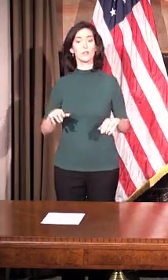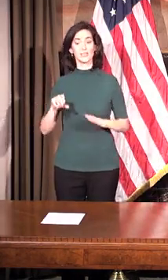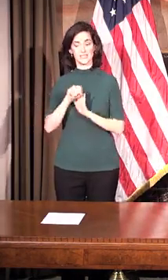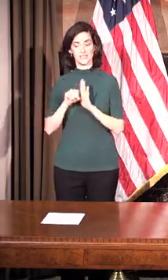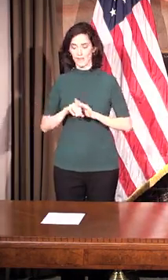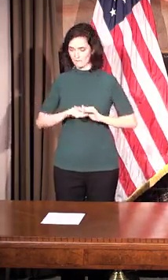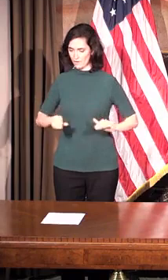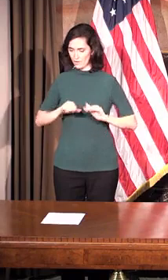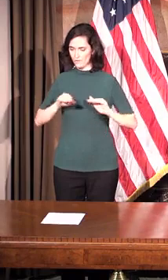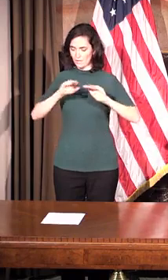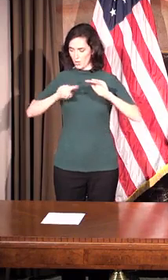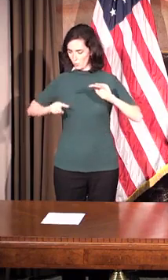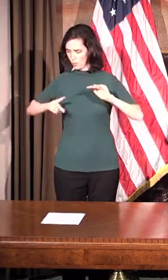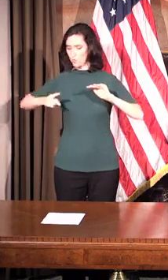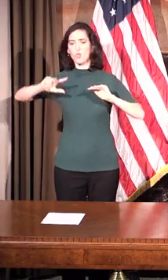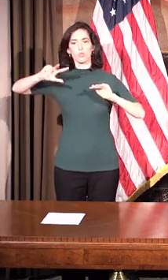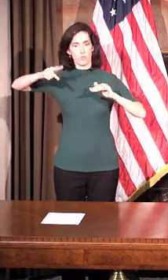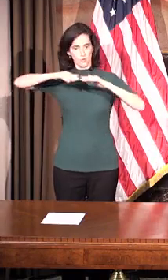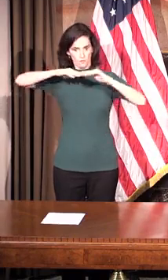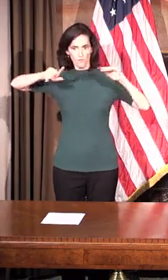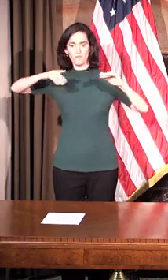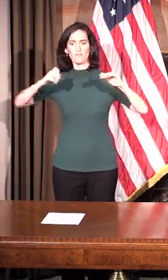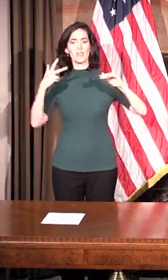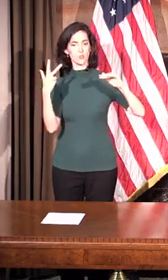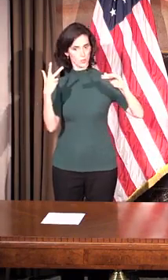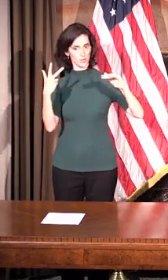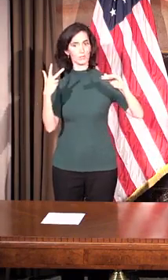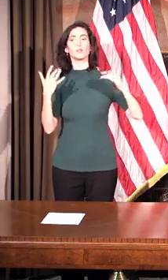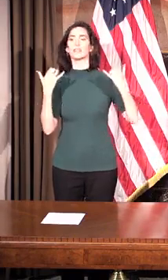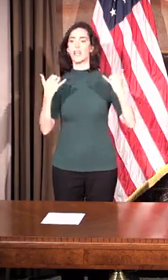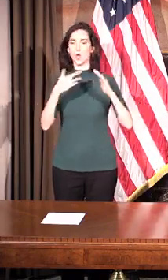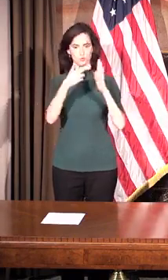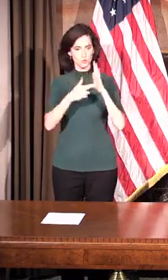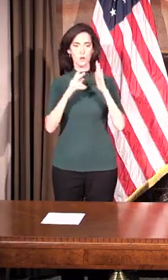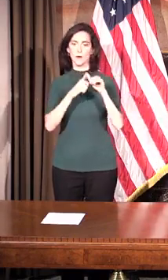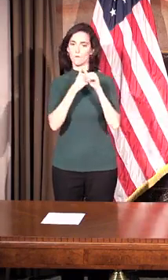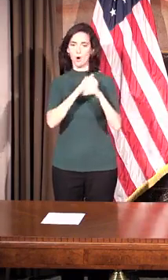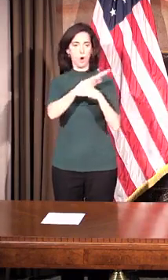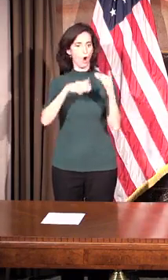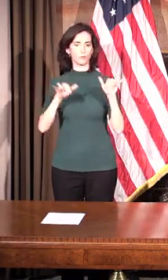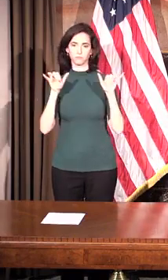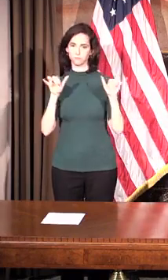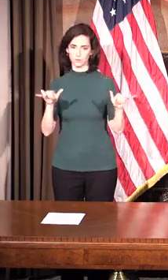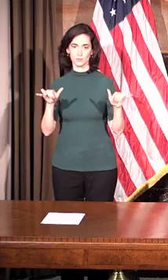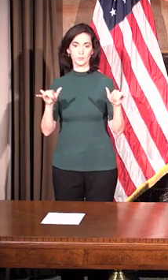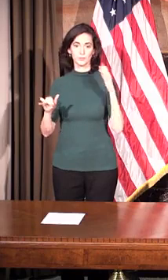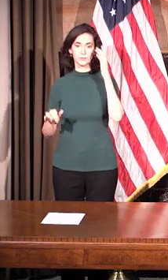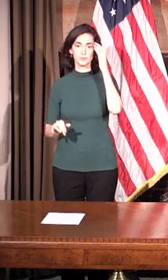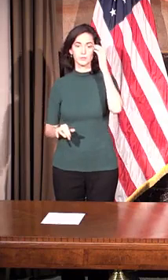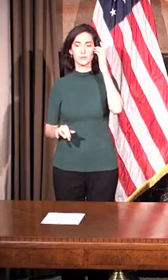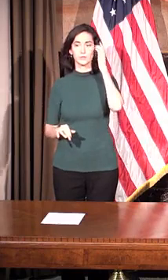all of the restrictions and mitigation measures that are prescribed in that proclamation.